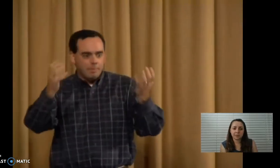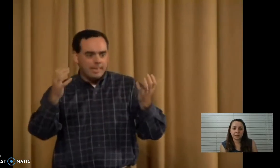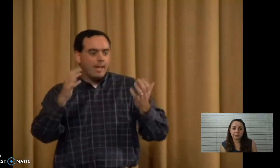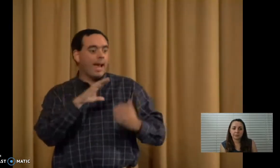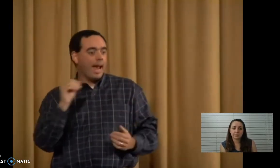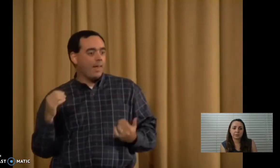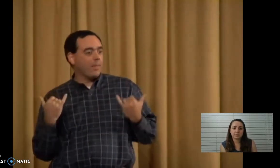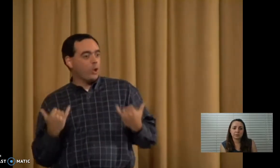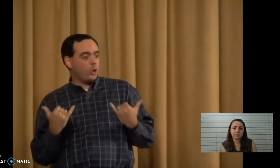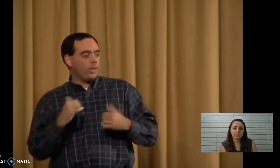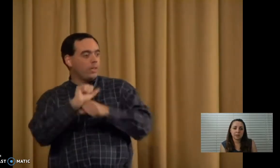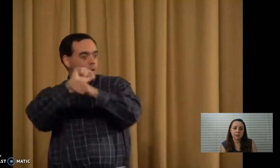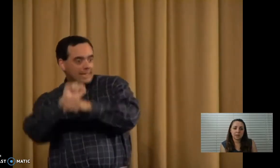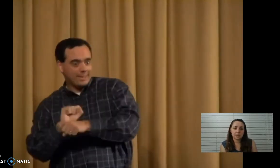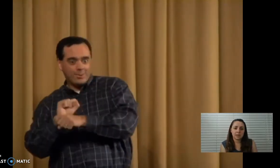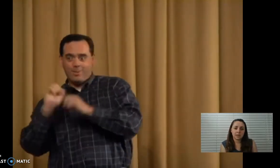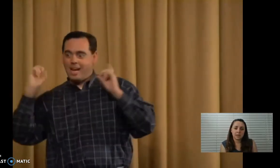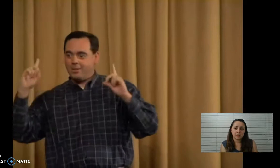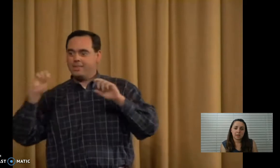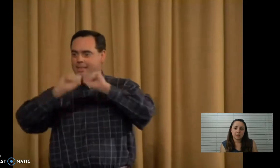these other skills.